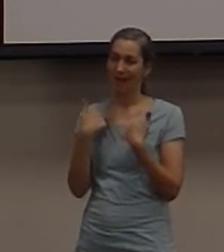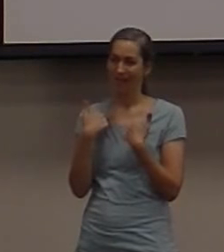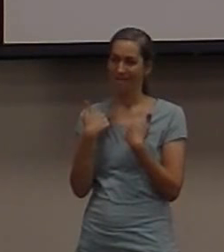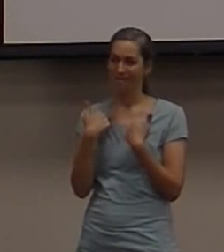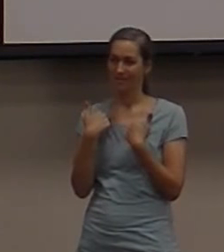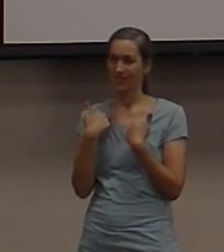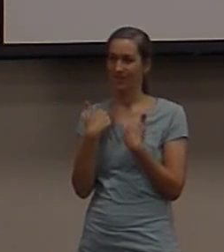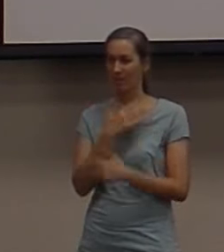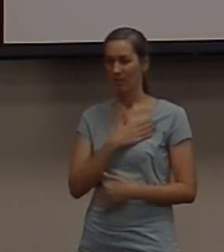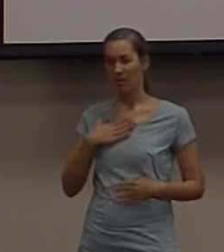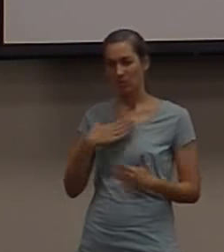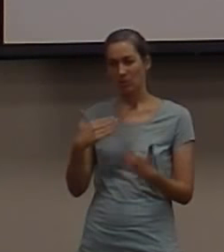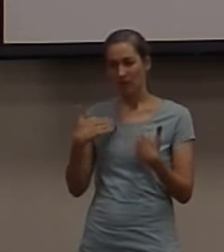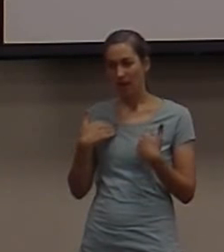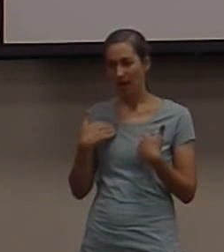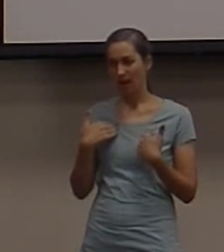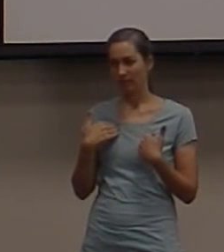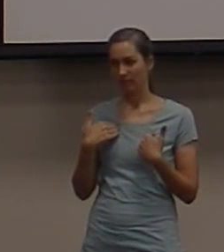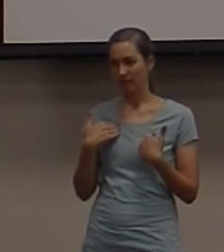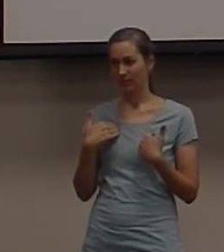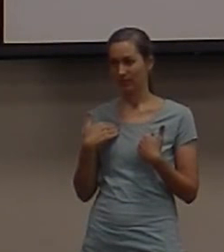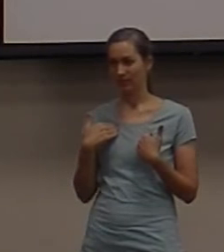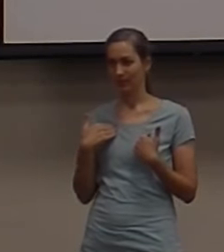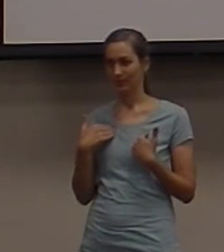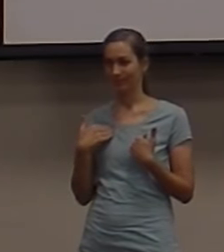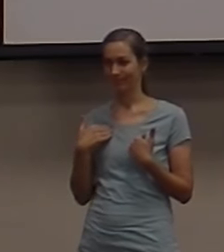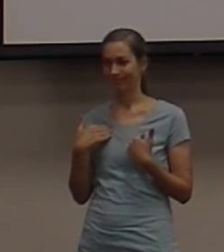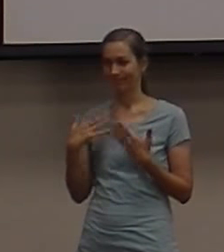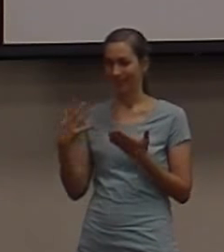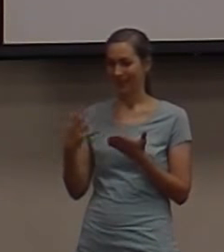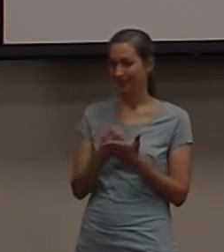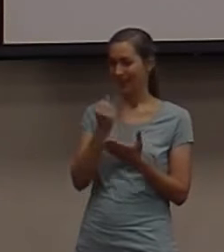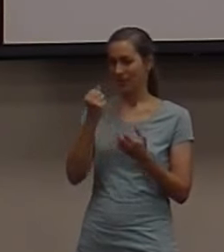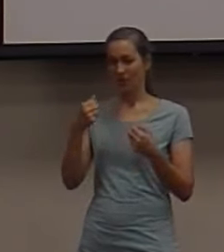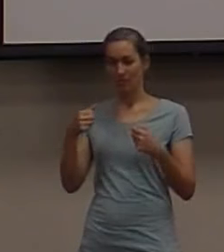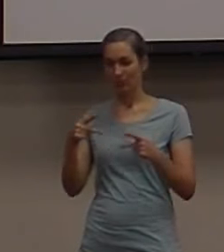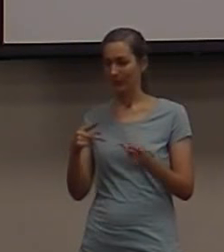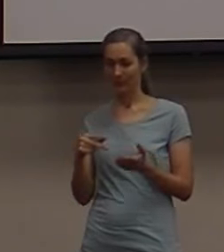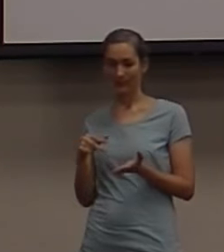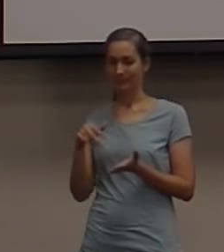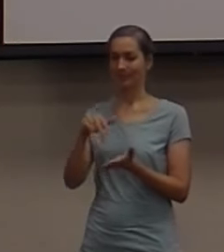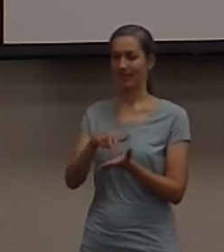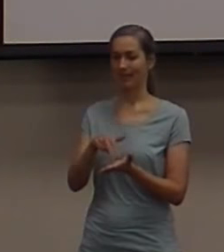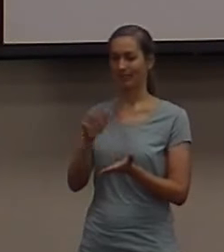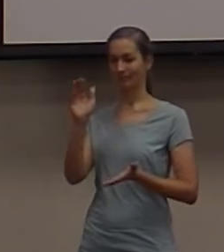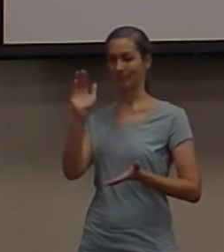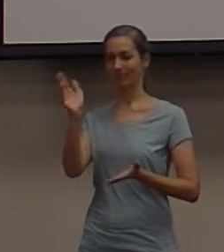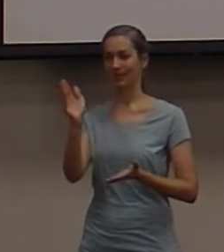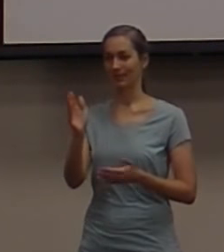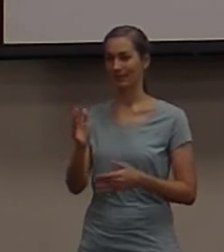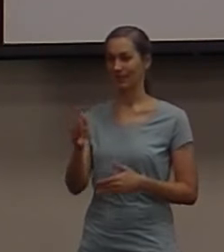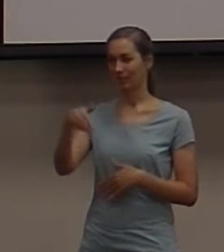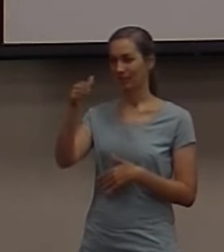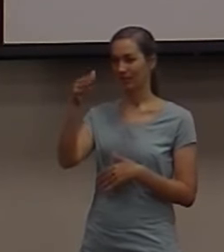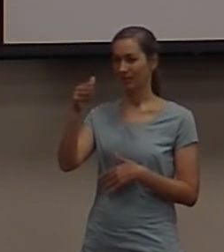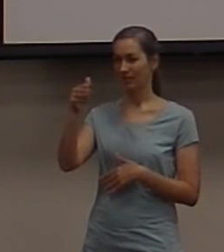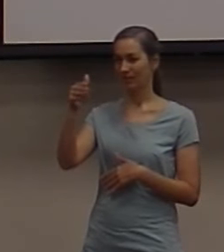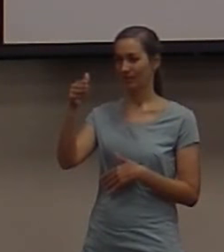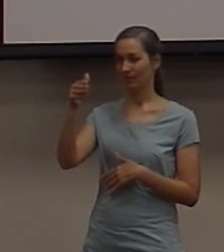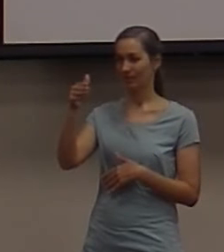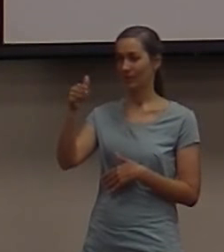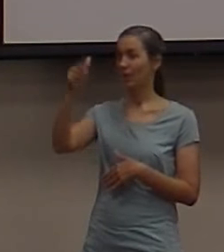have those opportunities to stand as we did just a few weekends ago. May God give you the glory, and I